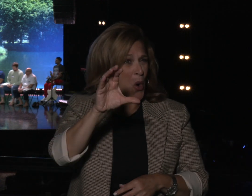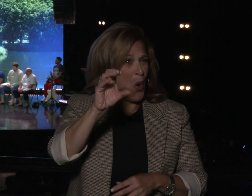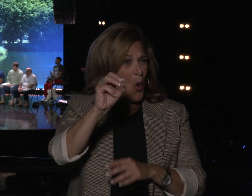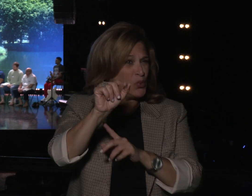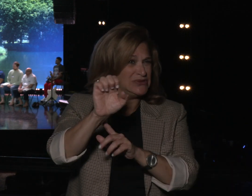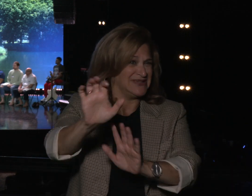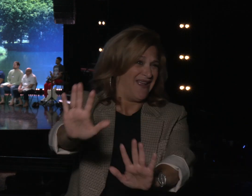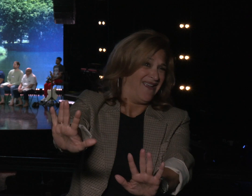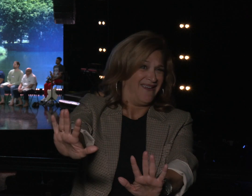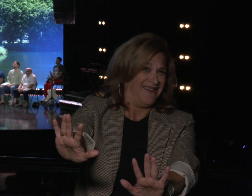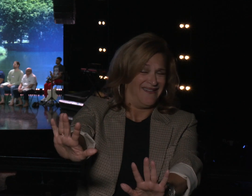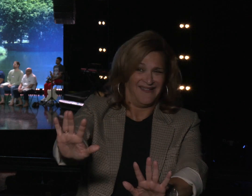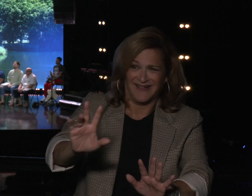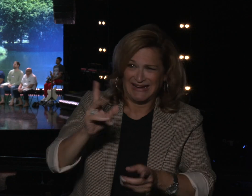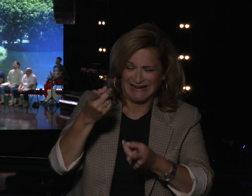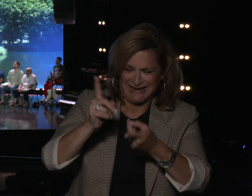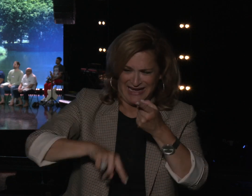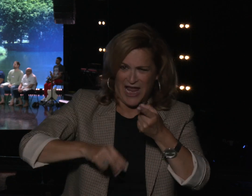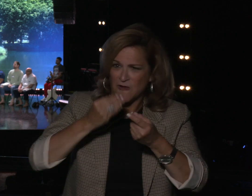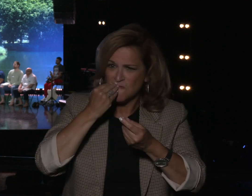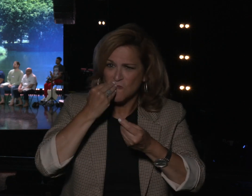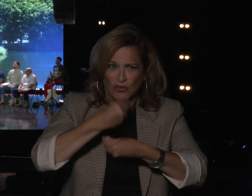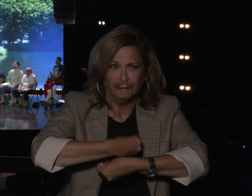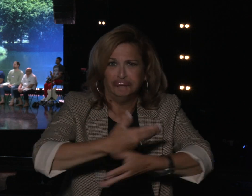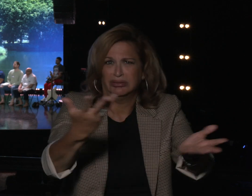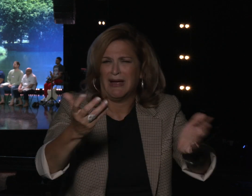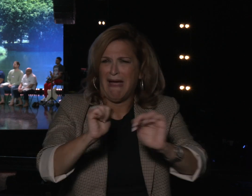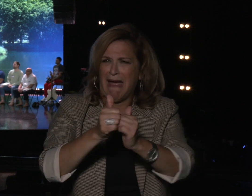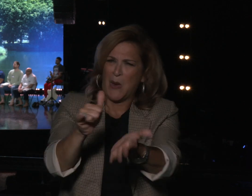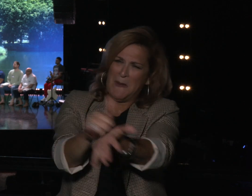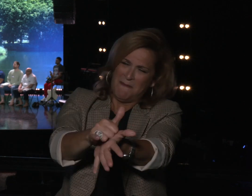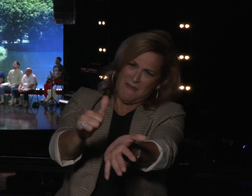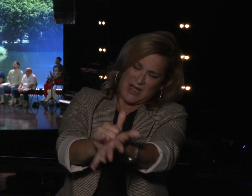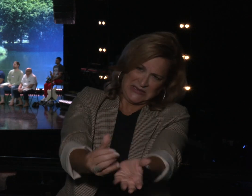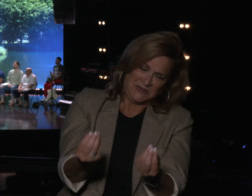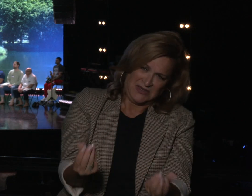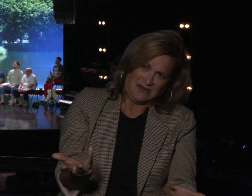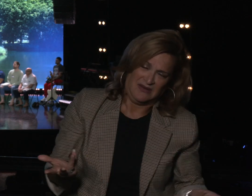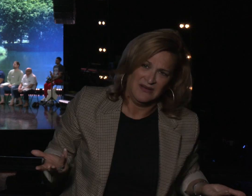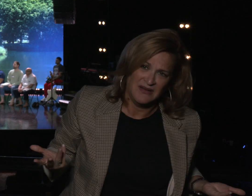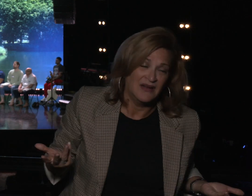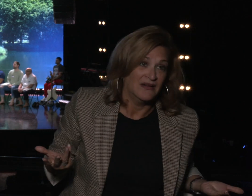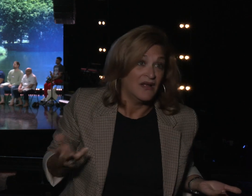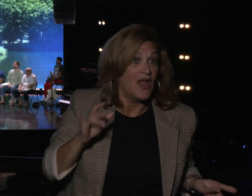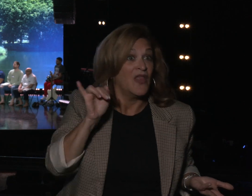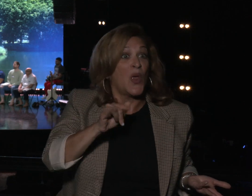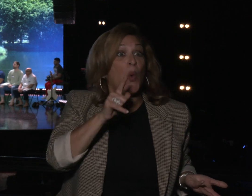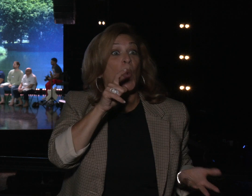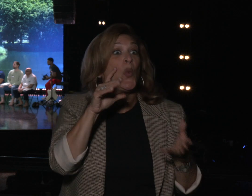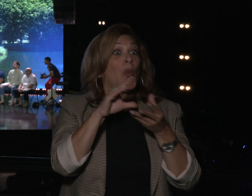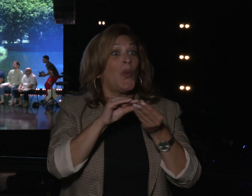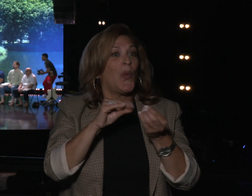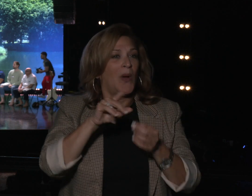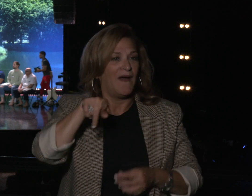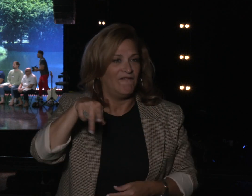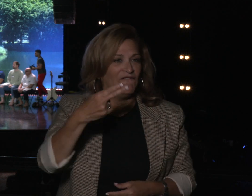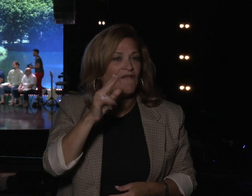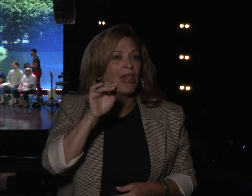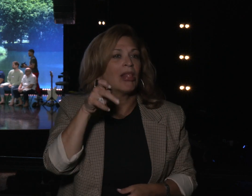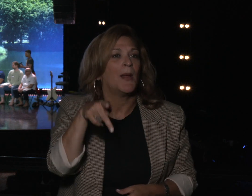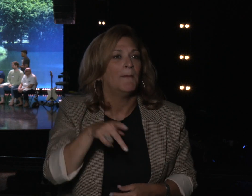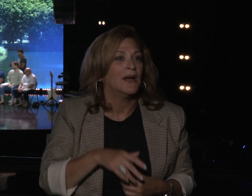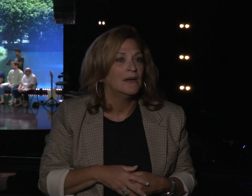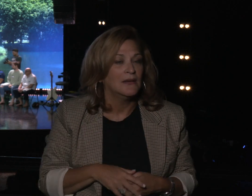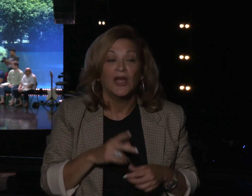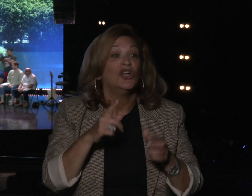kind of saying, there's no way that we could do this. This seems impossible. This is Philip. He says,